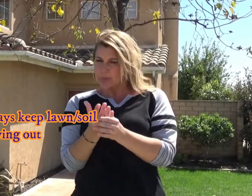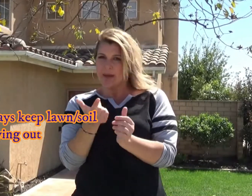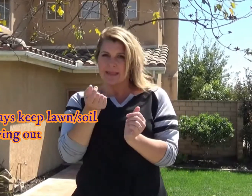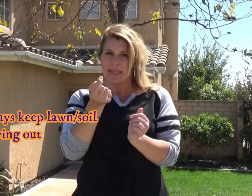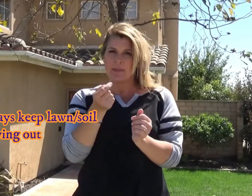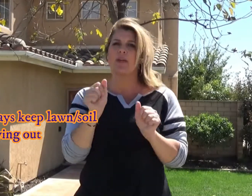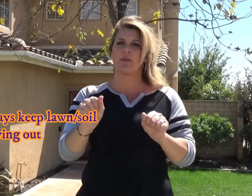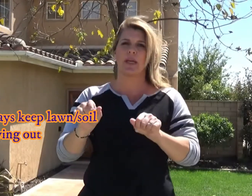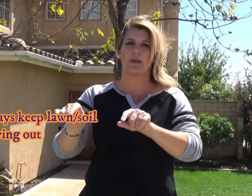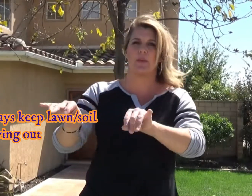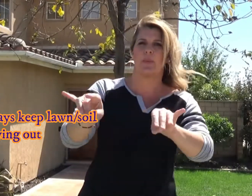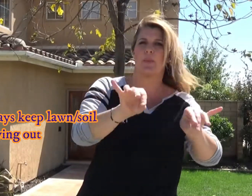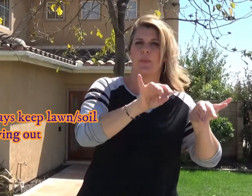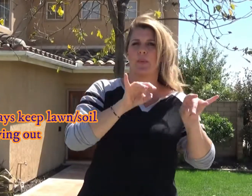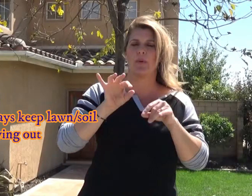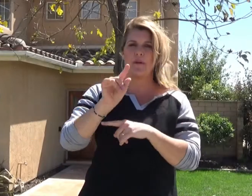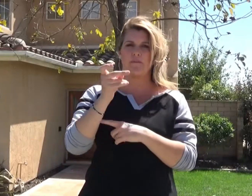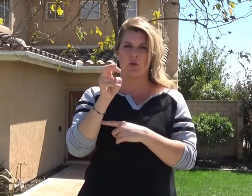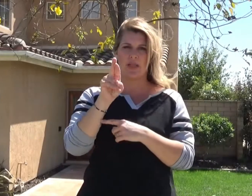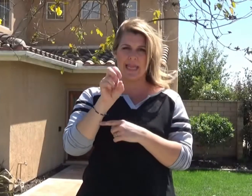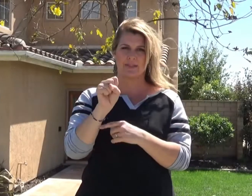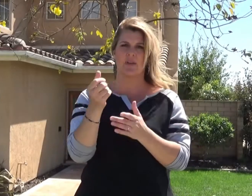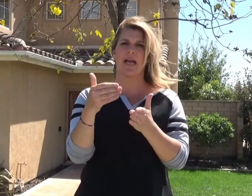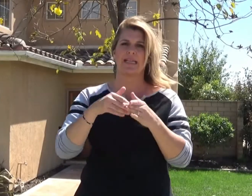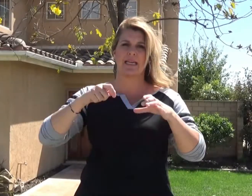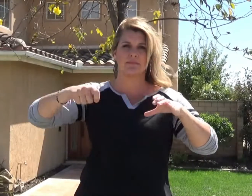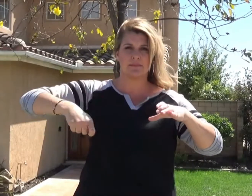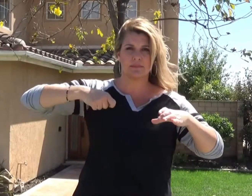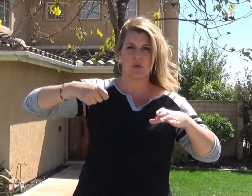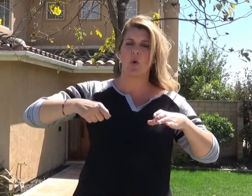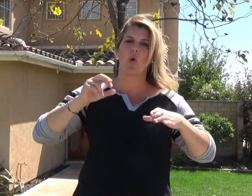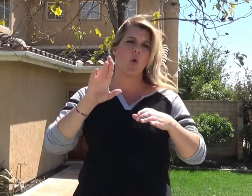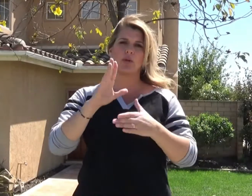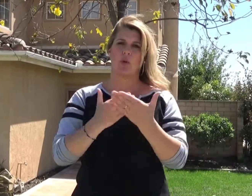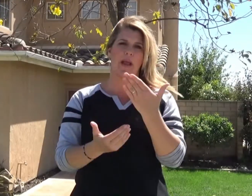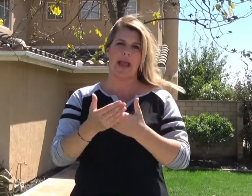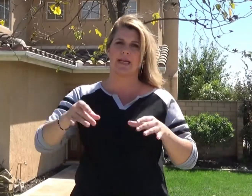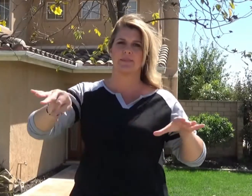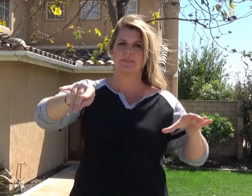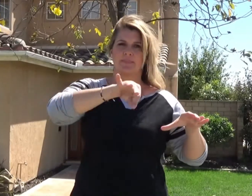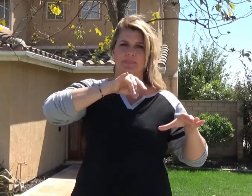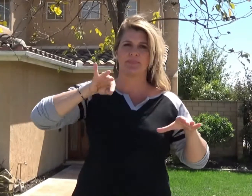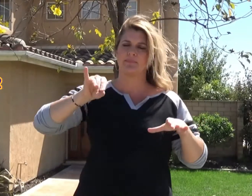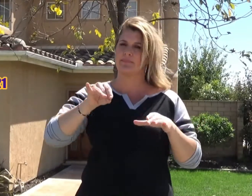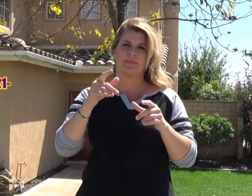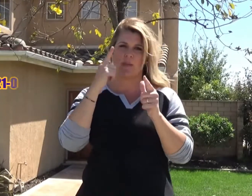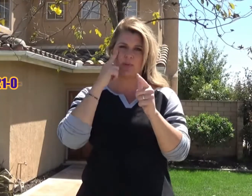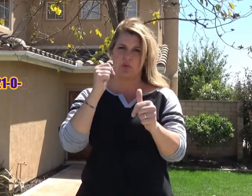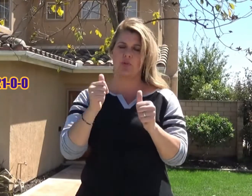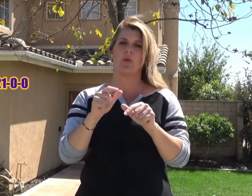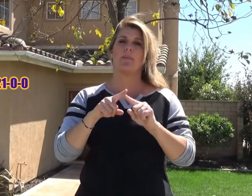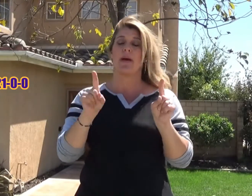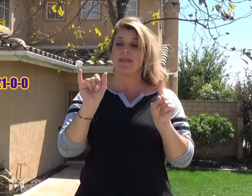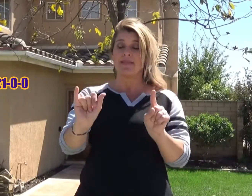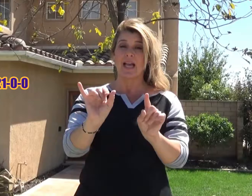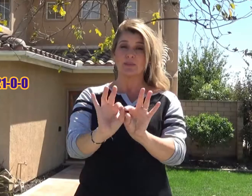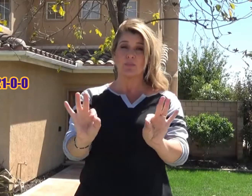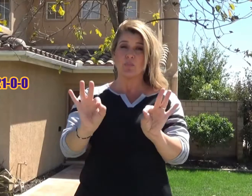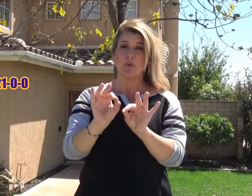starting to grow is when you put that fertilizer on. And again, you can use the dispenser or by hand. But what's important is